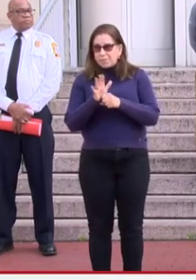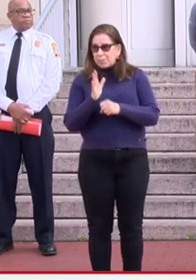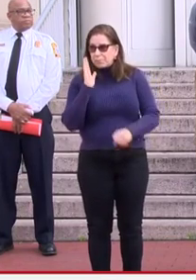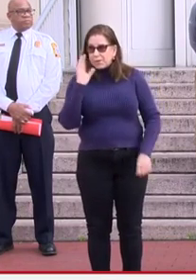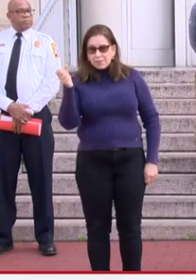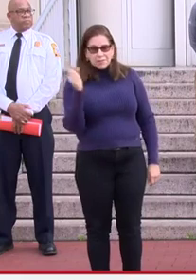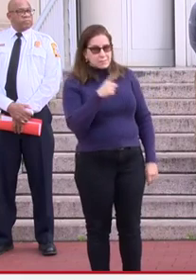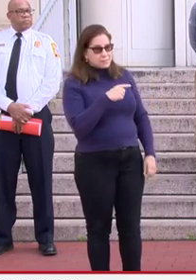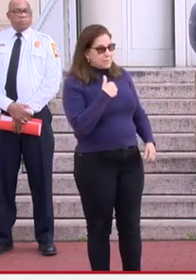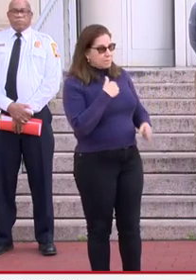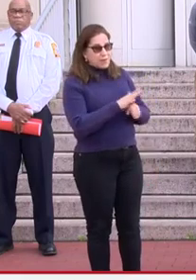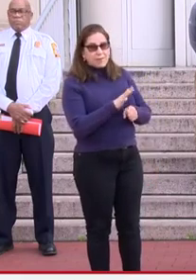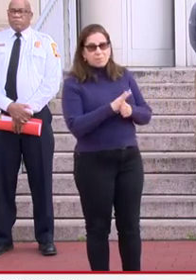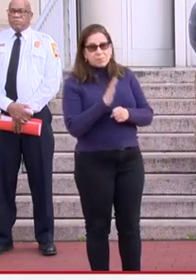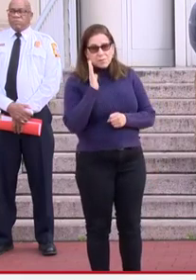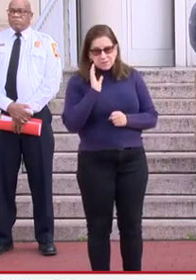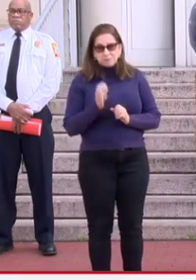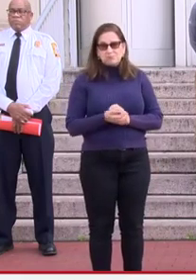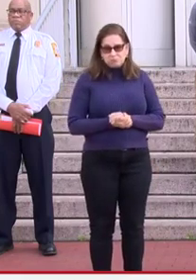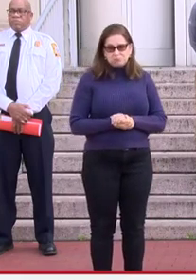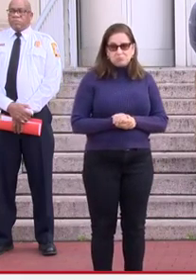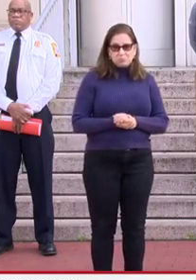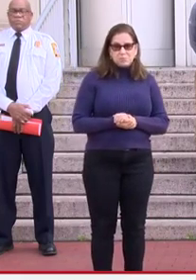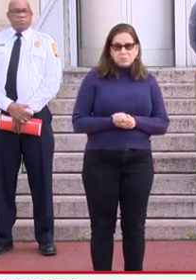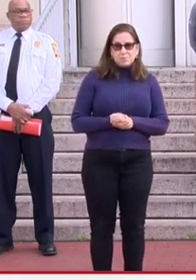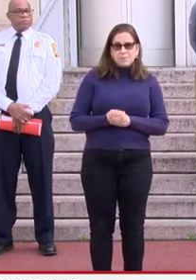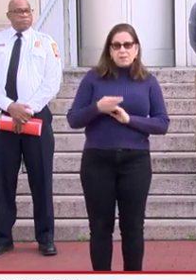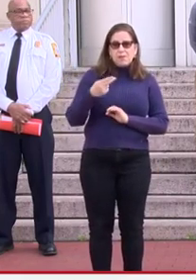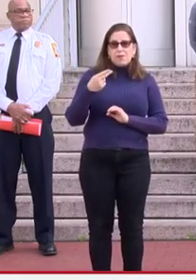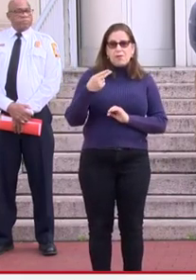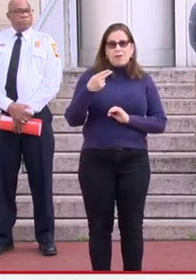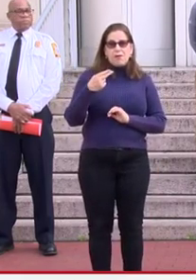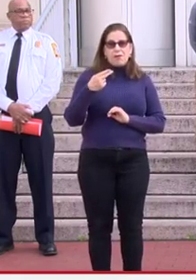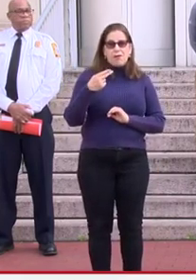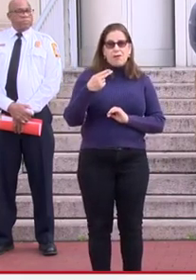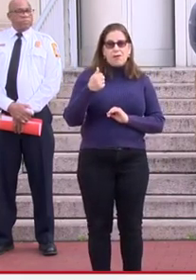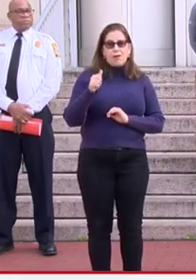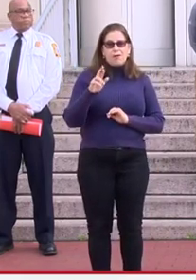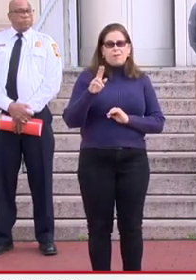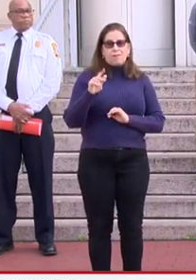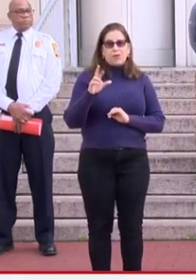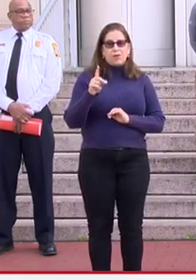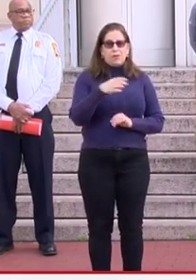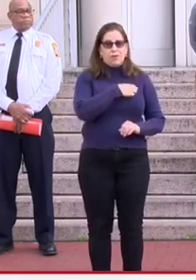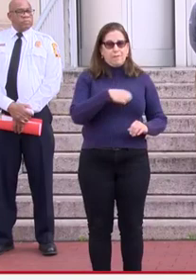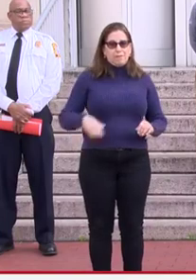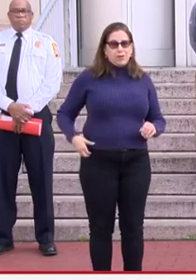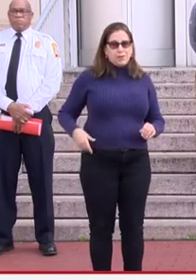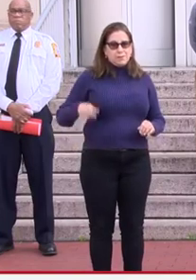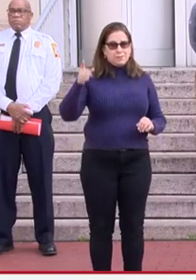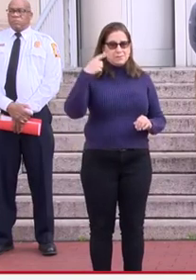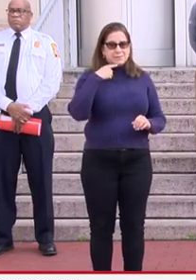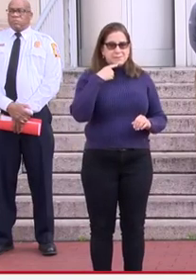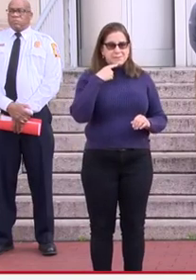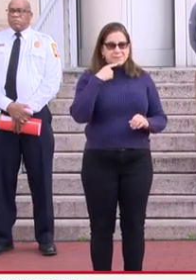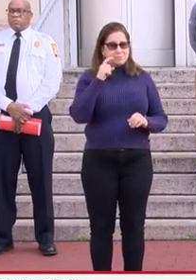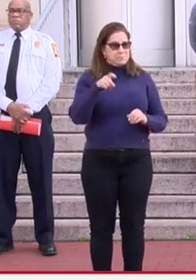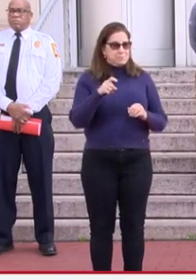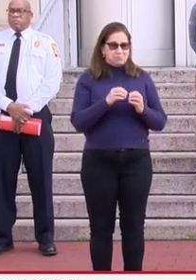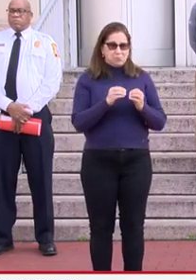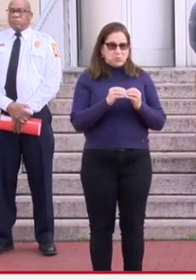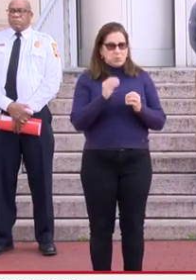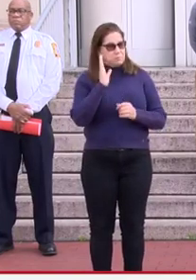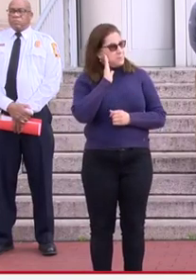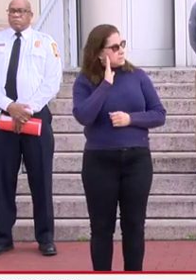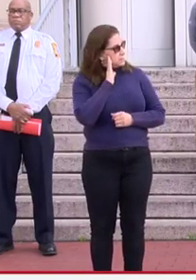people get infected? I know Harvard came out with an estimate that a lot of folks are, Yes, so we're in constant communication with our